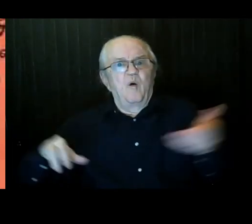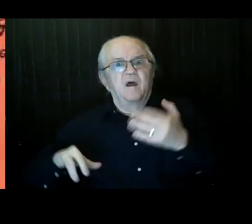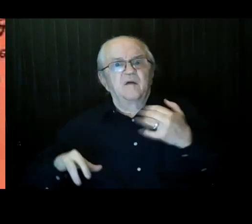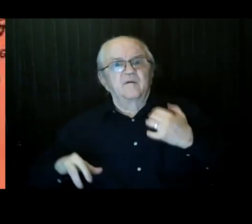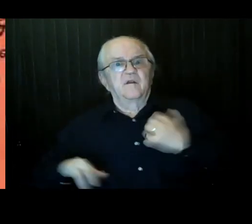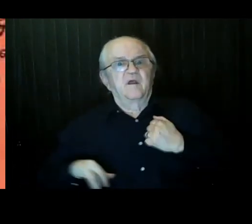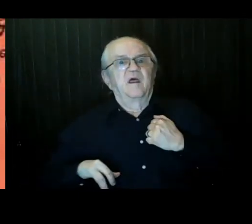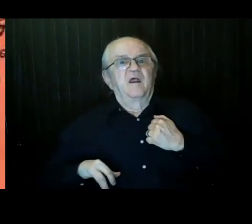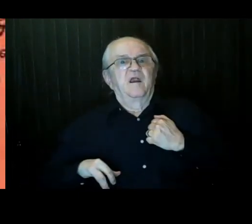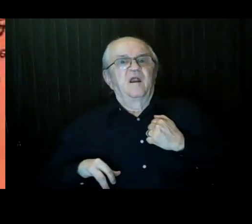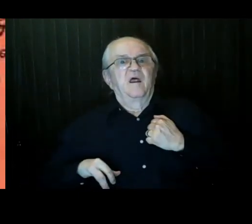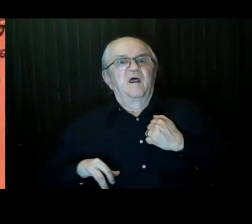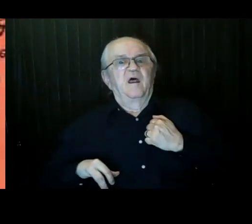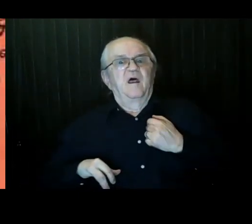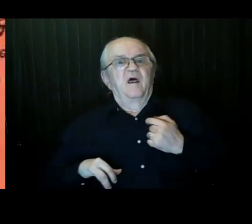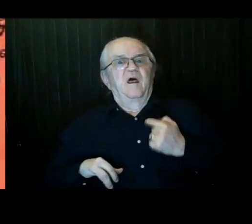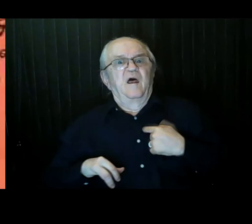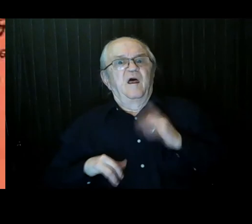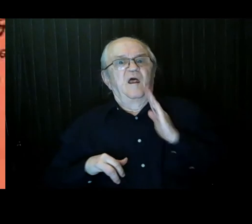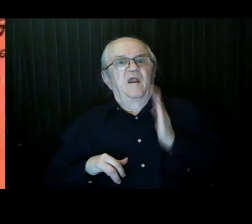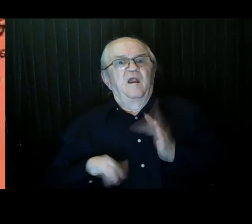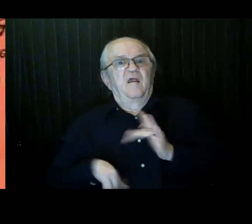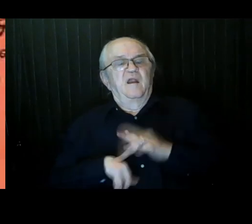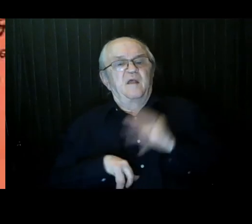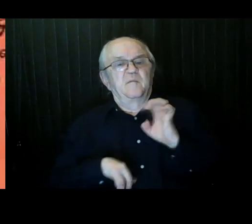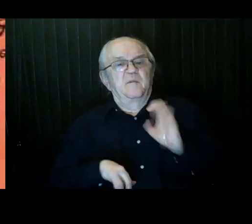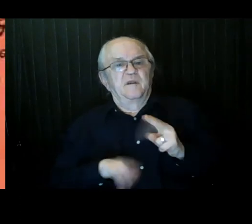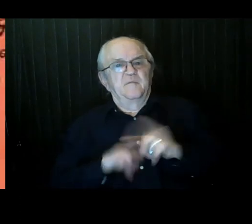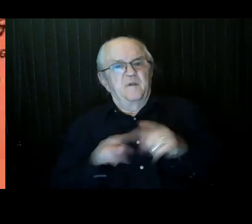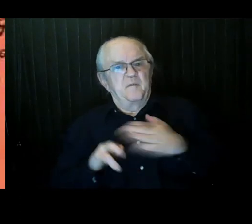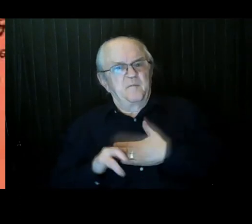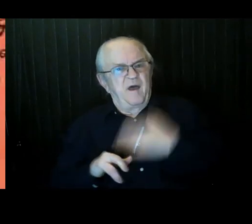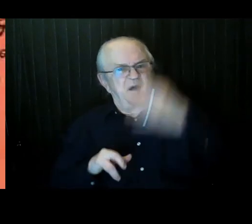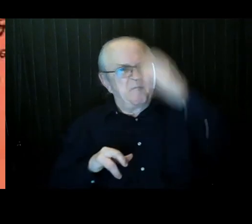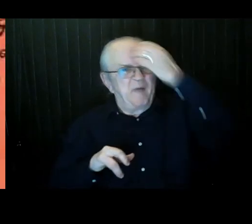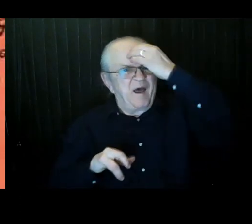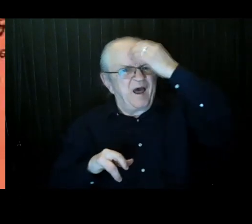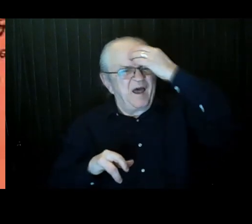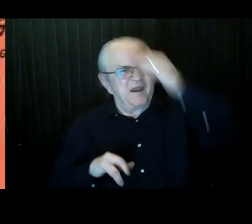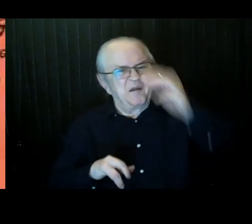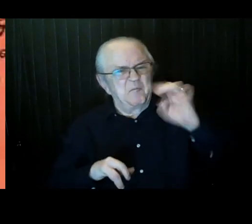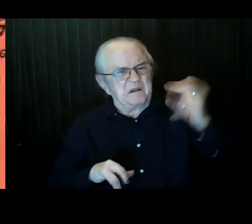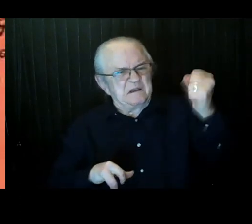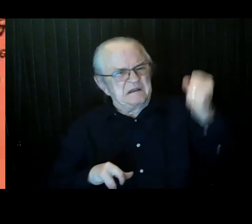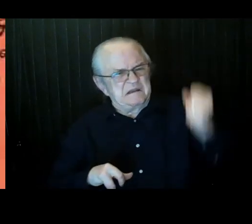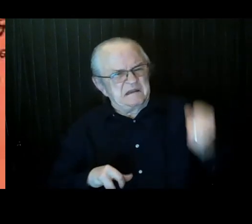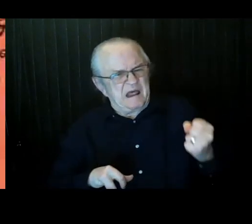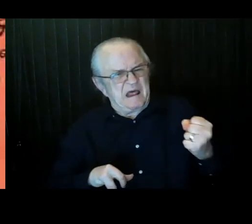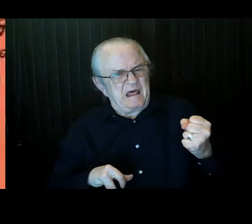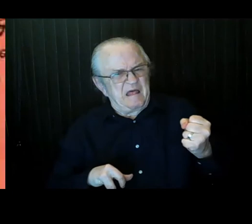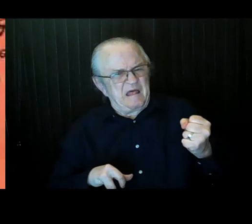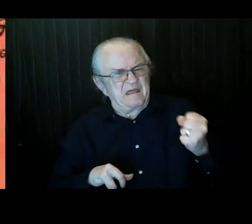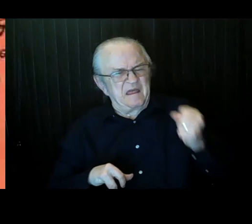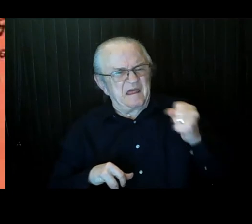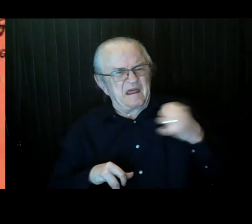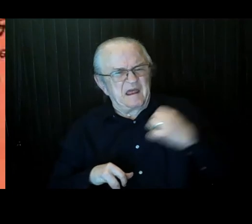Now, I've never been to Michigan, but in my mind, Michigan is south of Canada. How do you head south and end